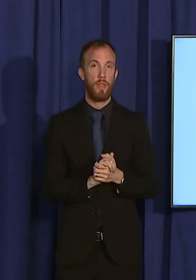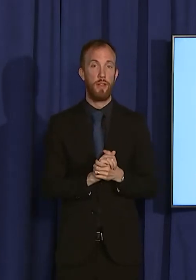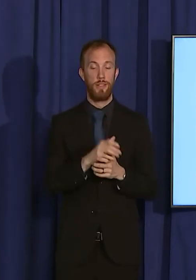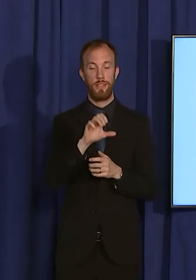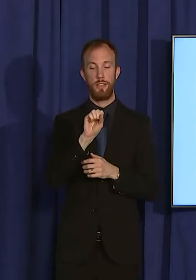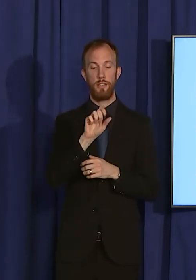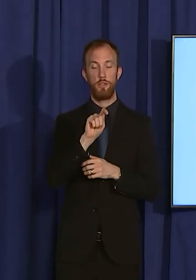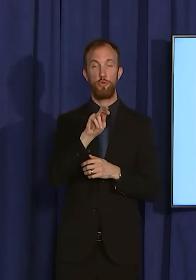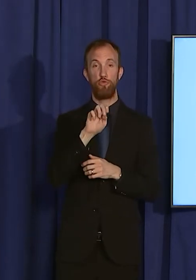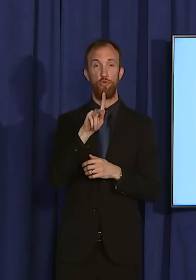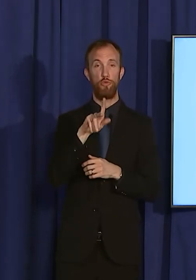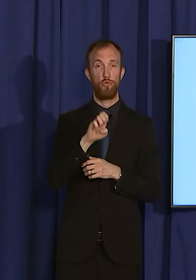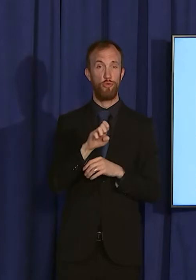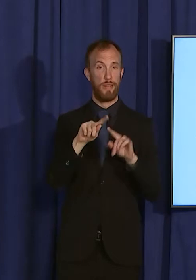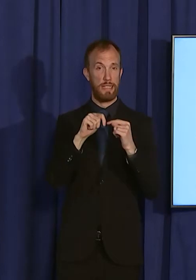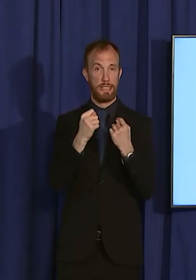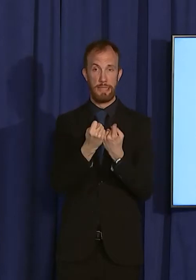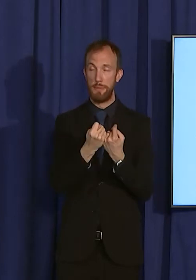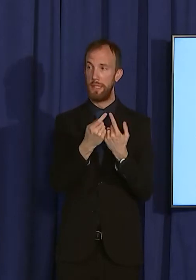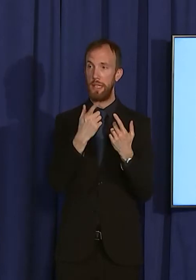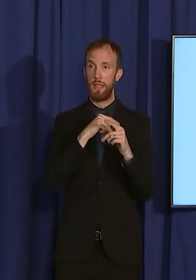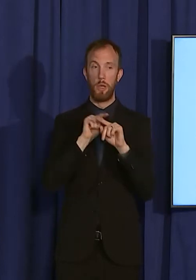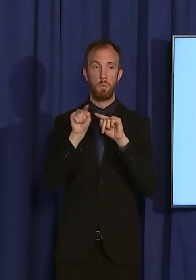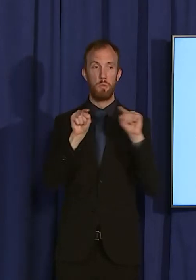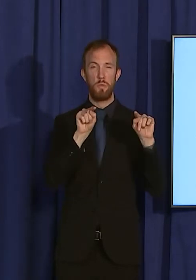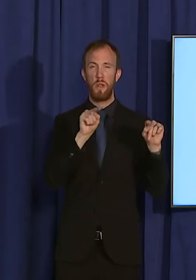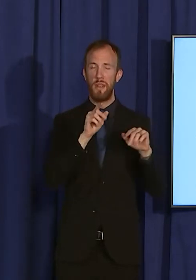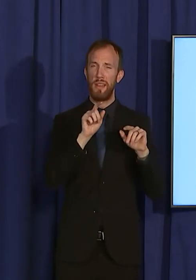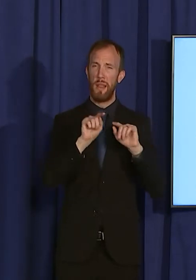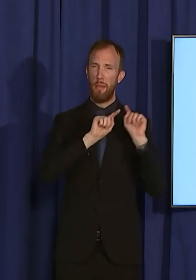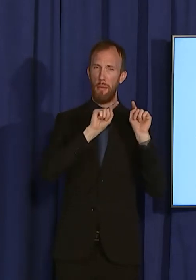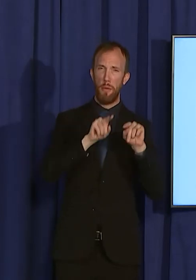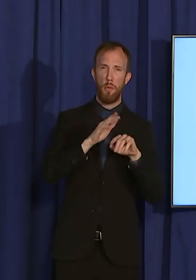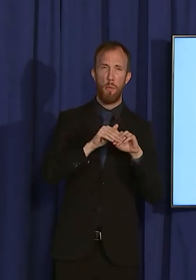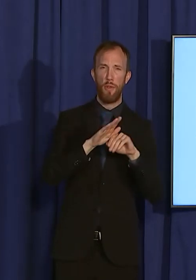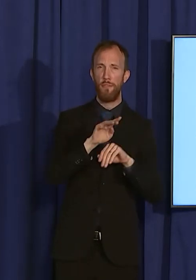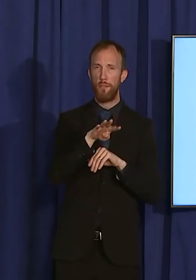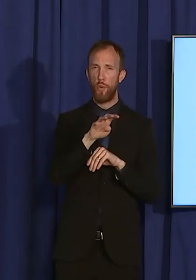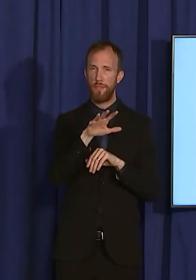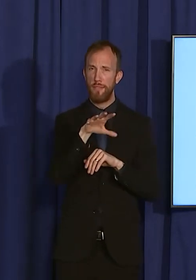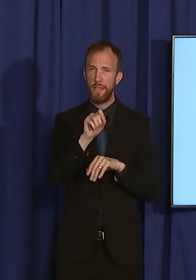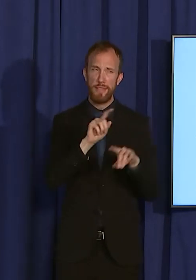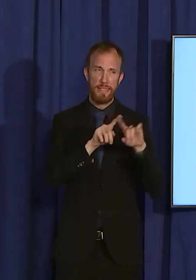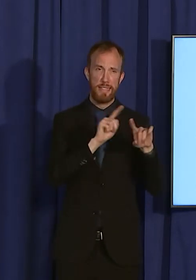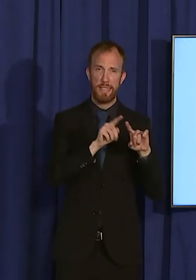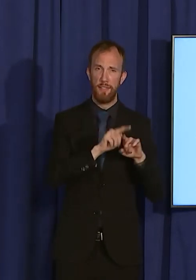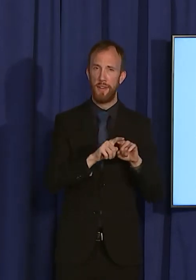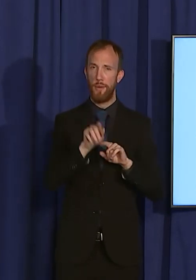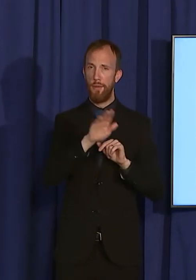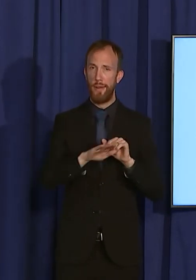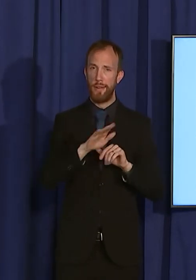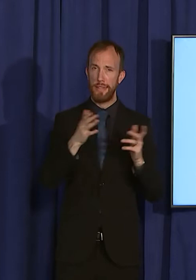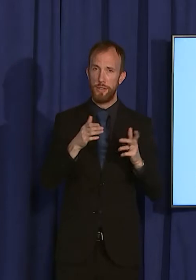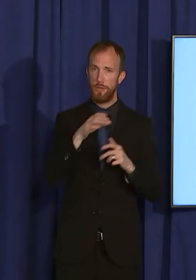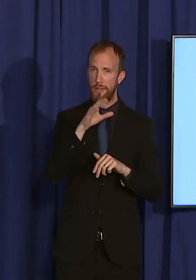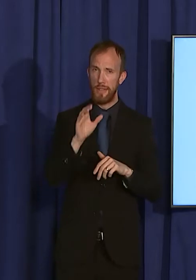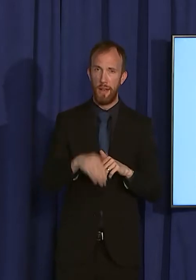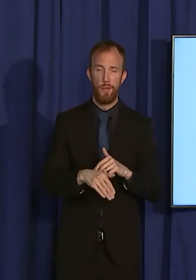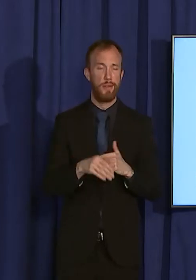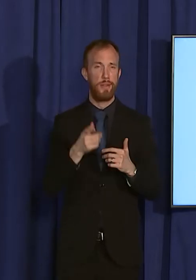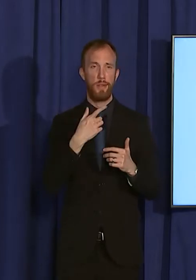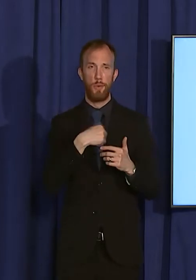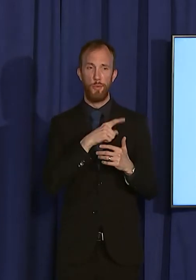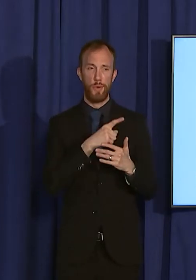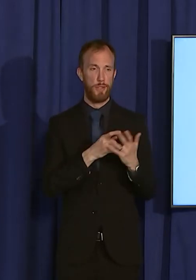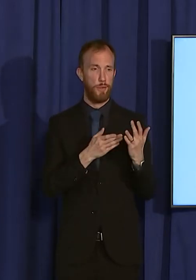more than 450 senior facilities in Chicago. We're all the way through the first dose and 94% through the second dose at those sites.